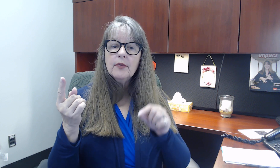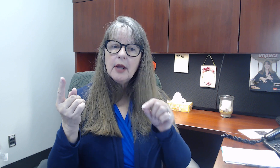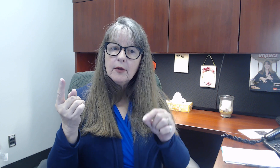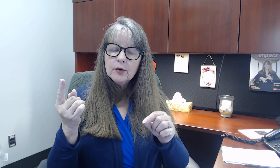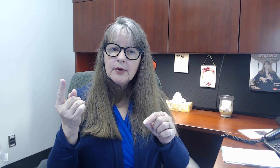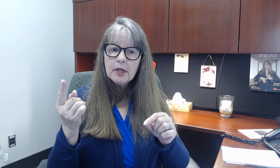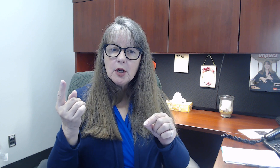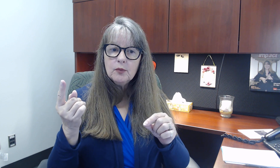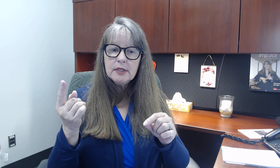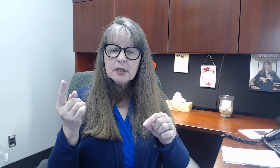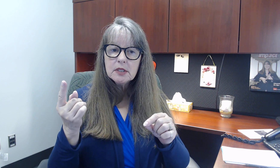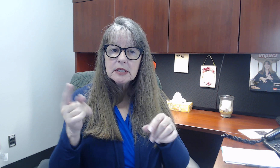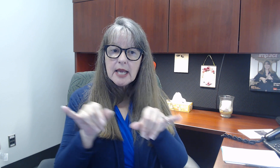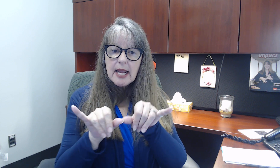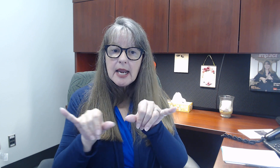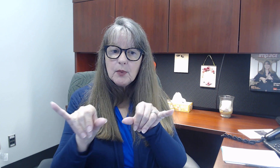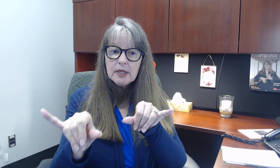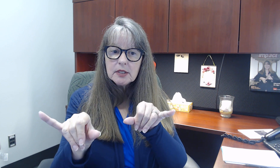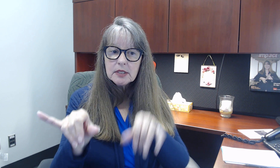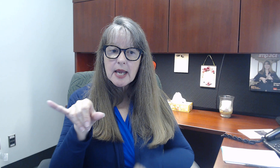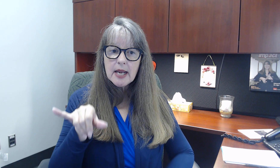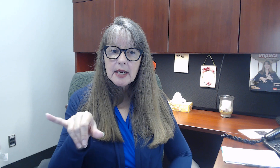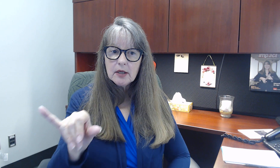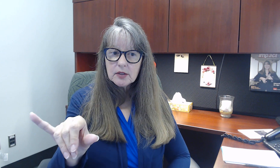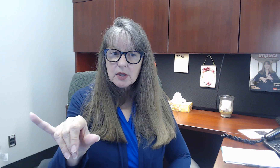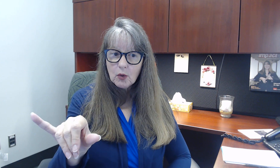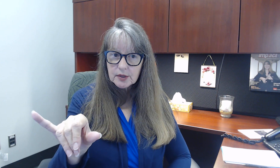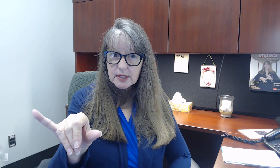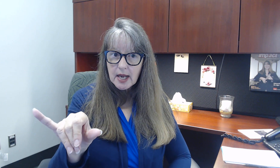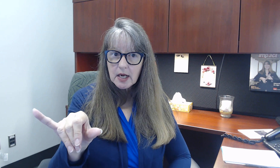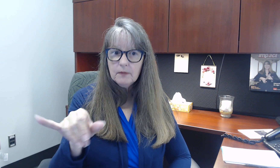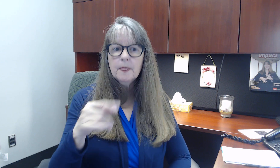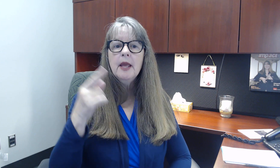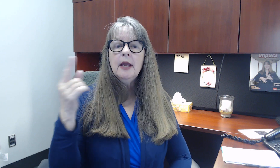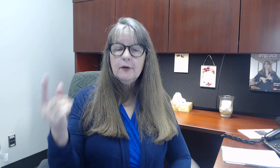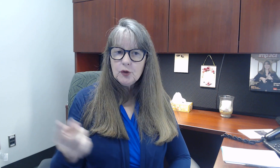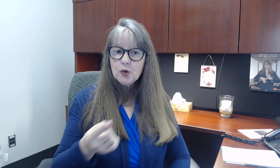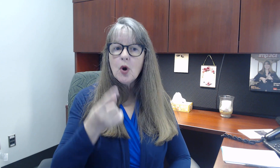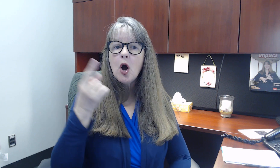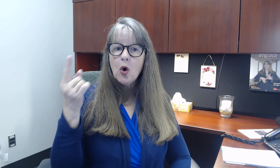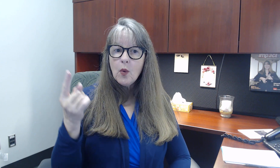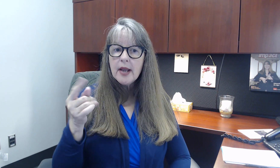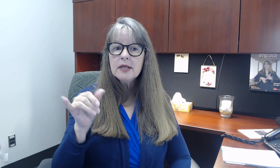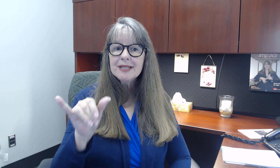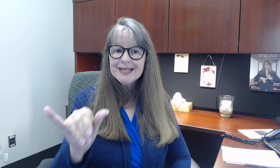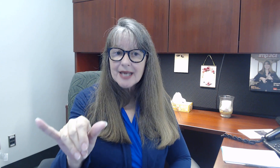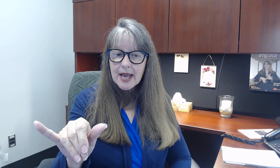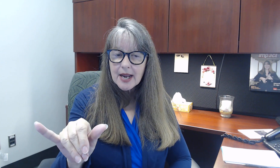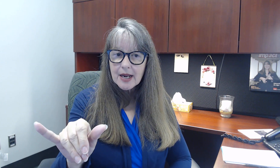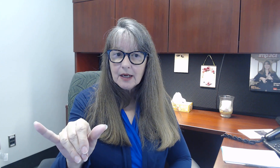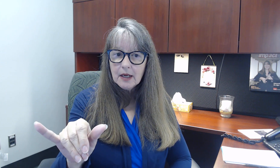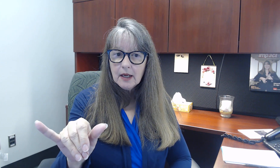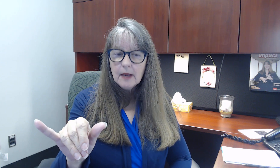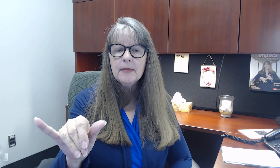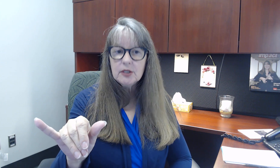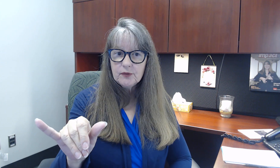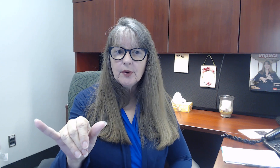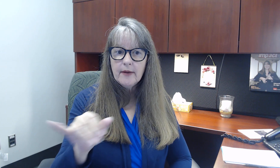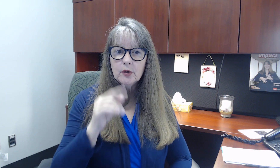other video we did stay. We did stay or stay. If you do always stay, it means forever.